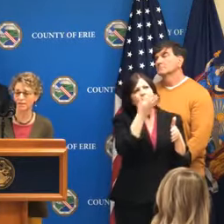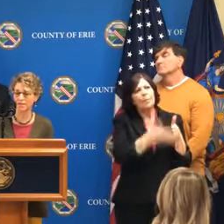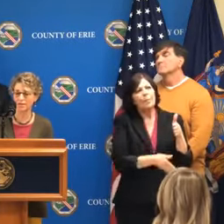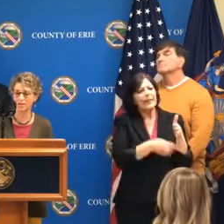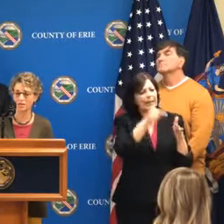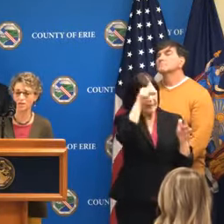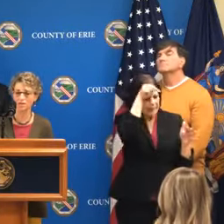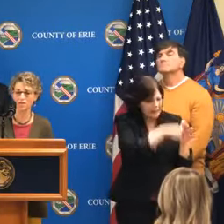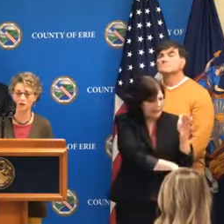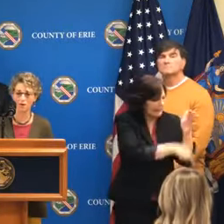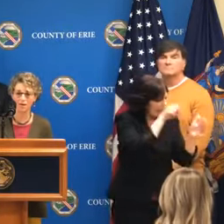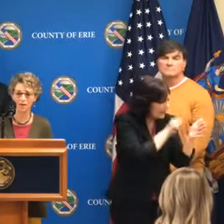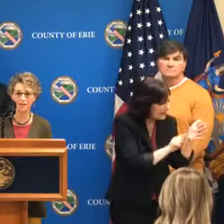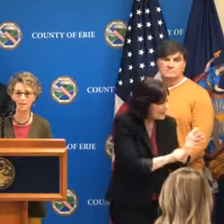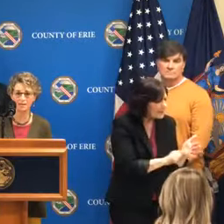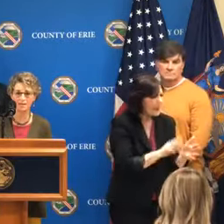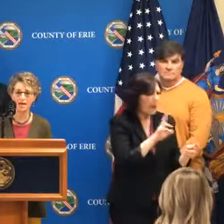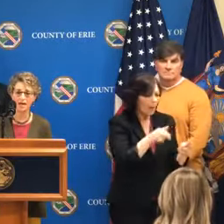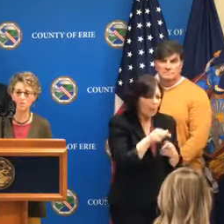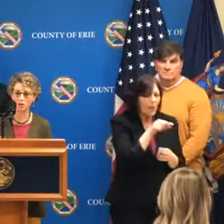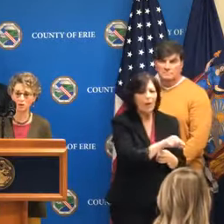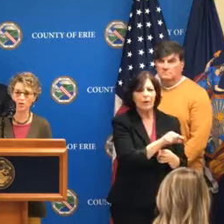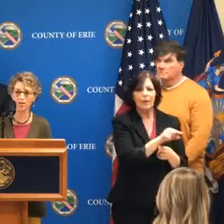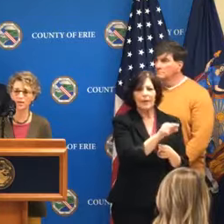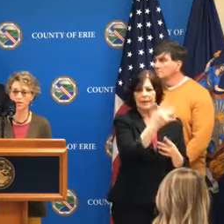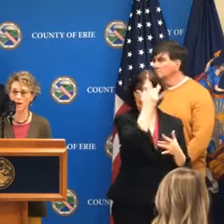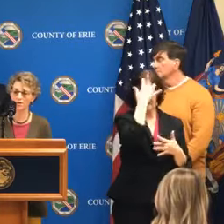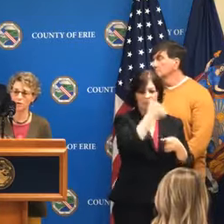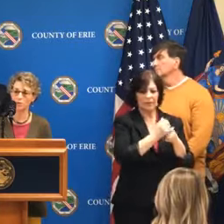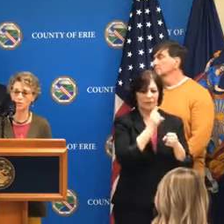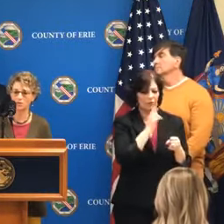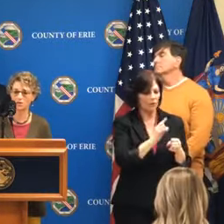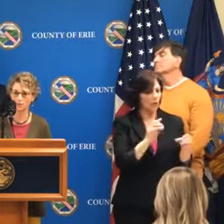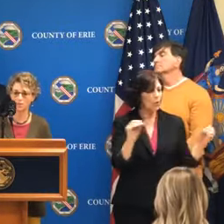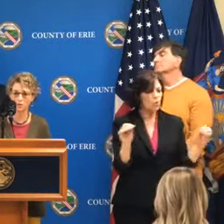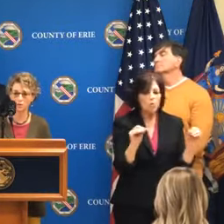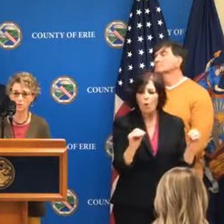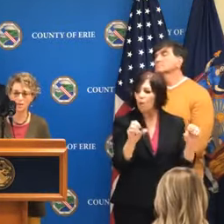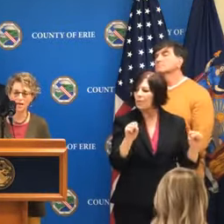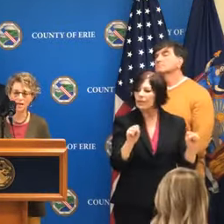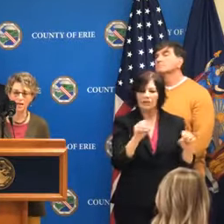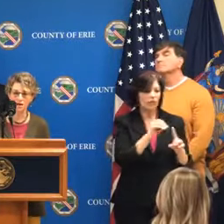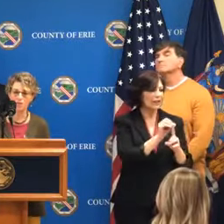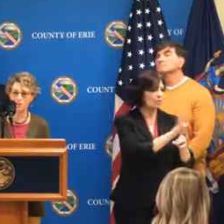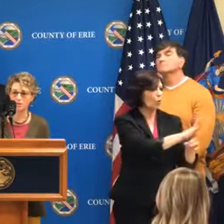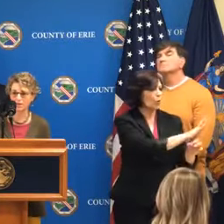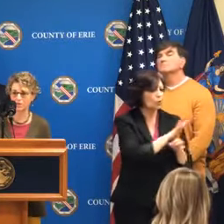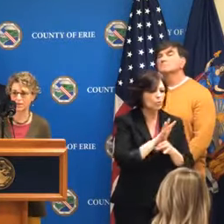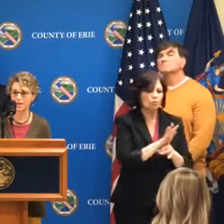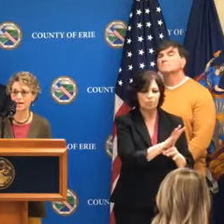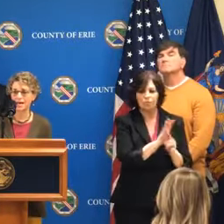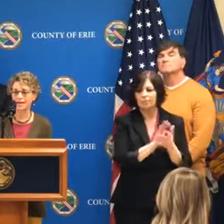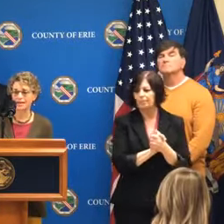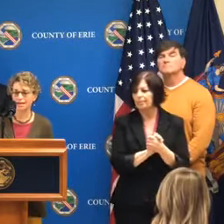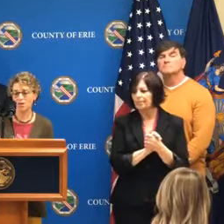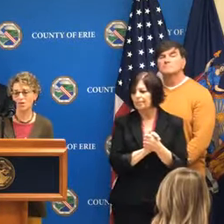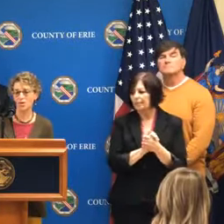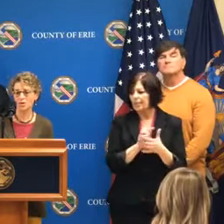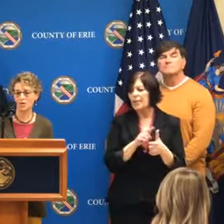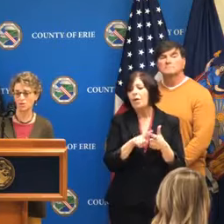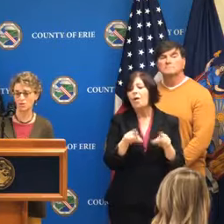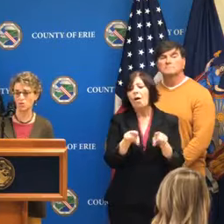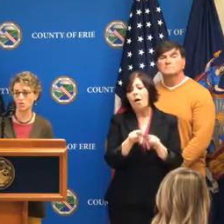case investigation of all the cases and make sure that there are no potential exposures in our school districts. And then it